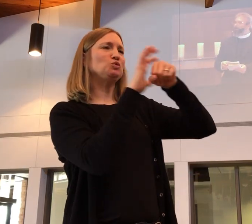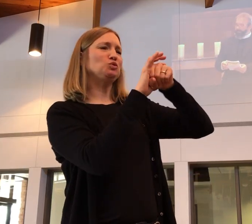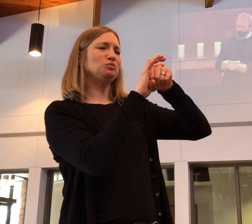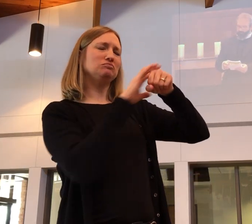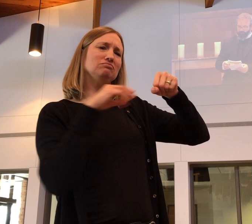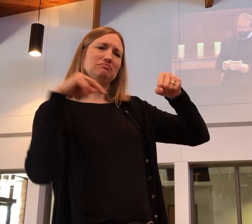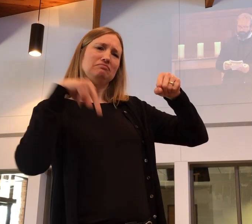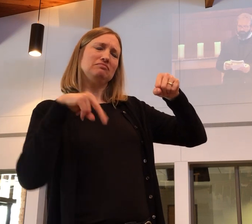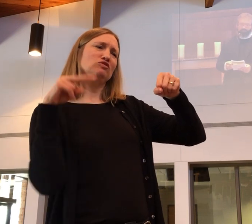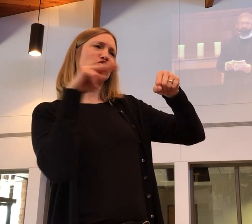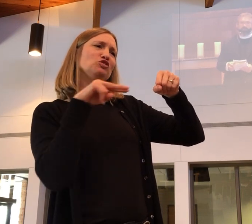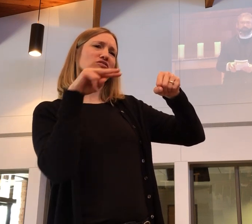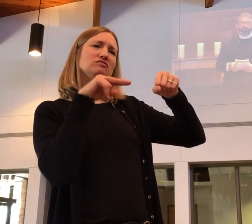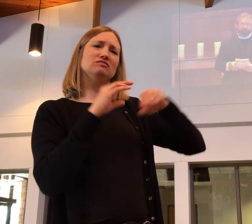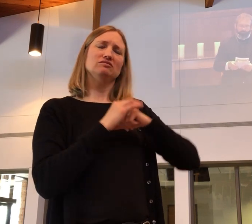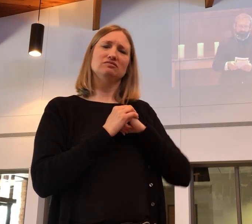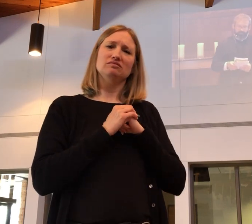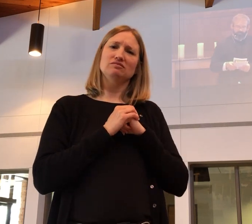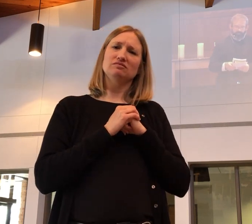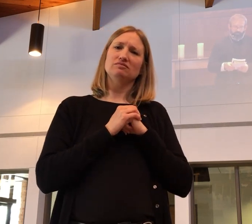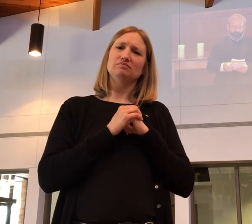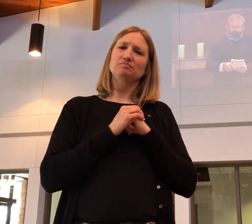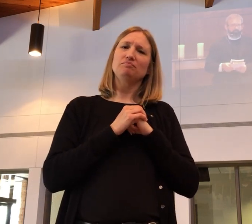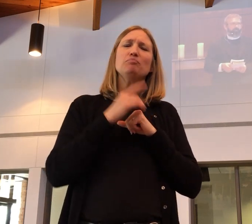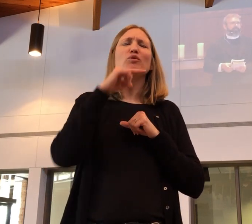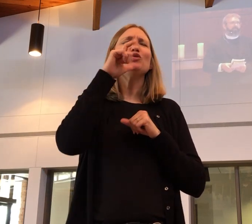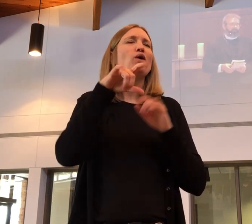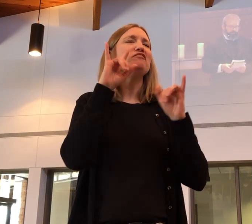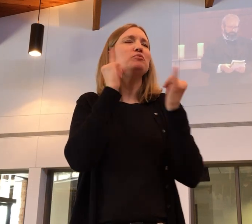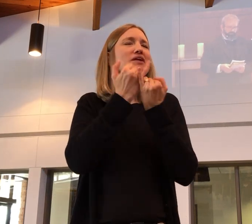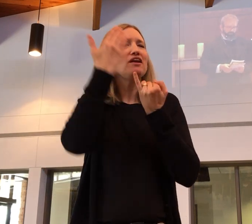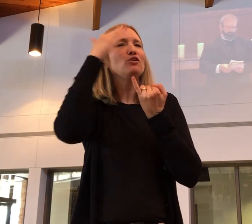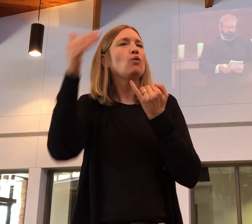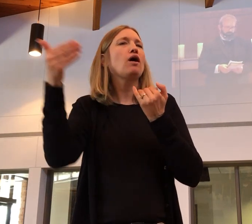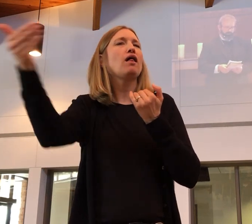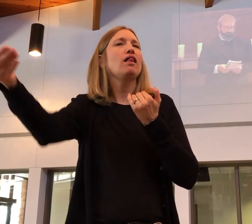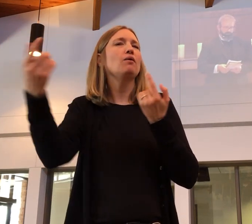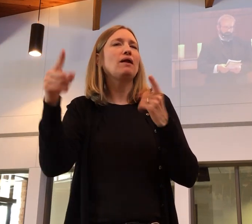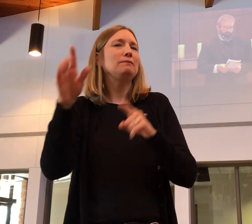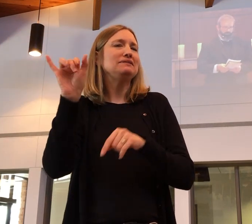also don't have to pretend that we don't know the ending that is coming.